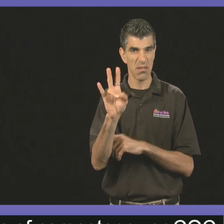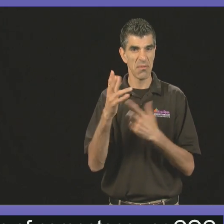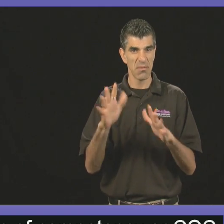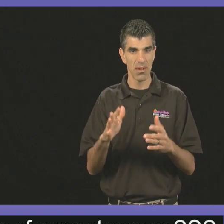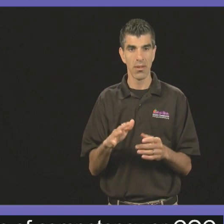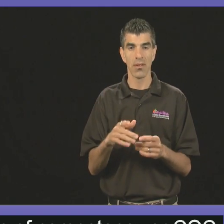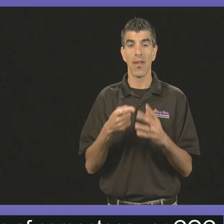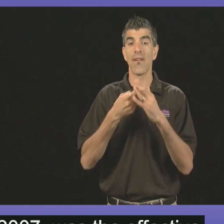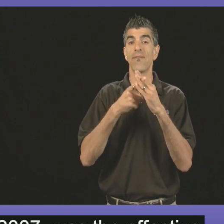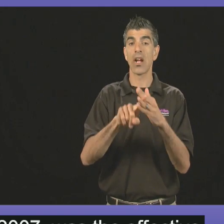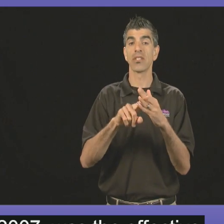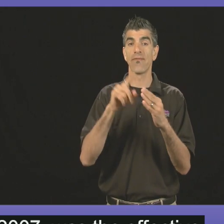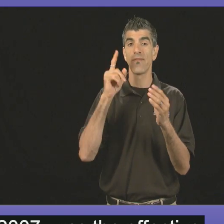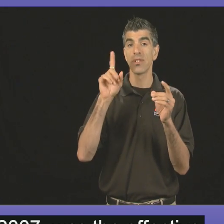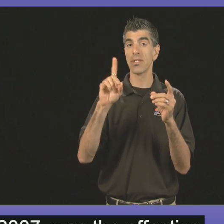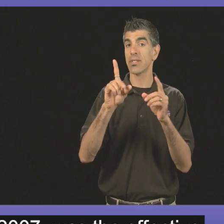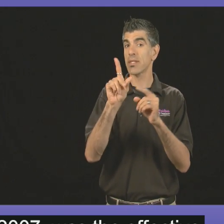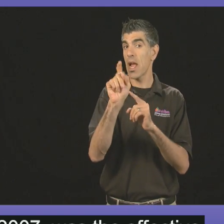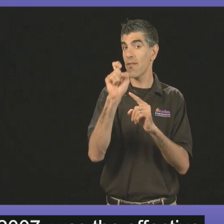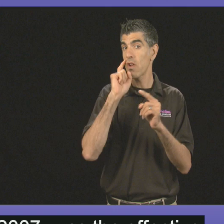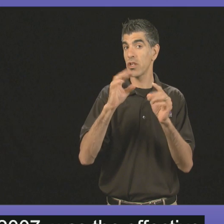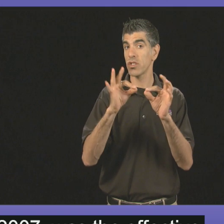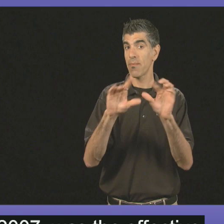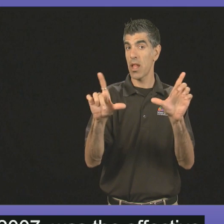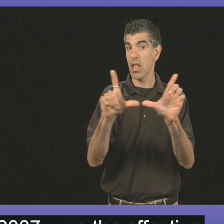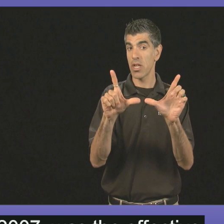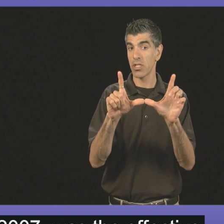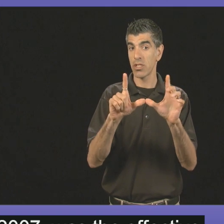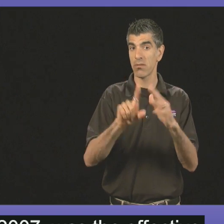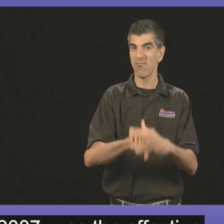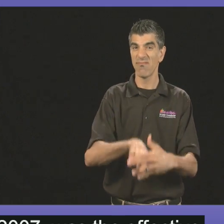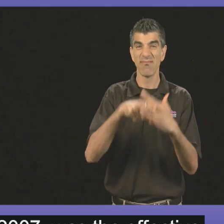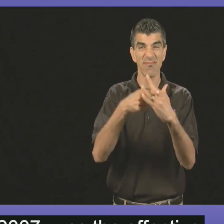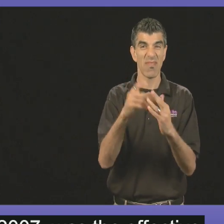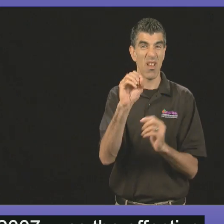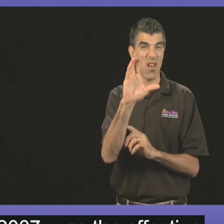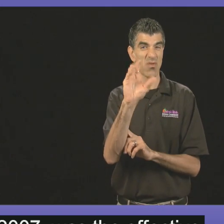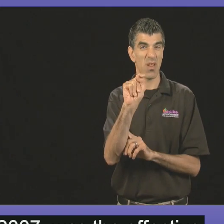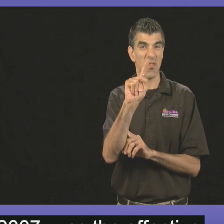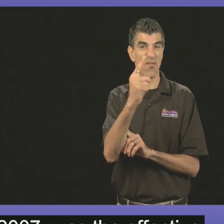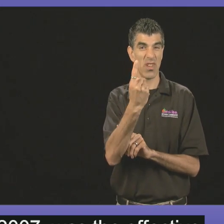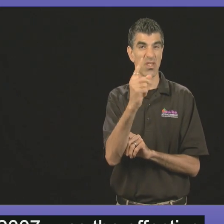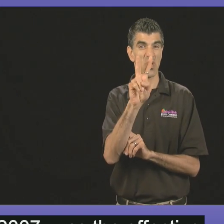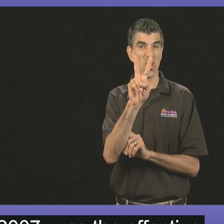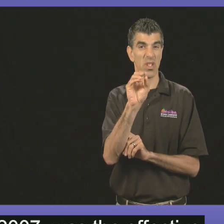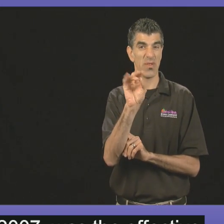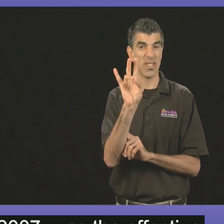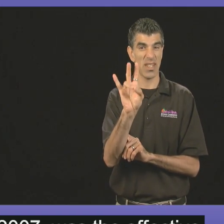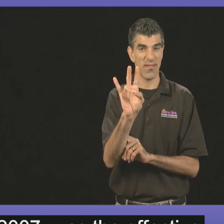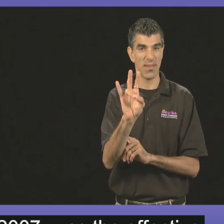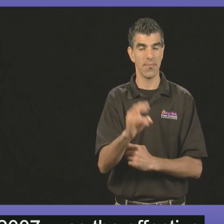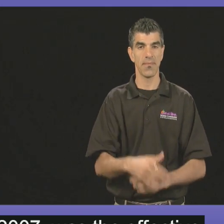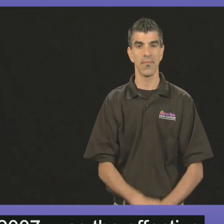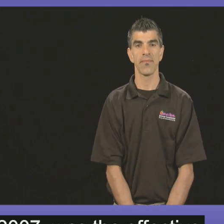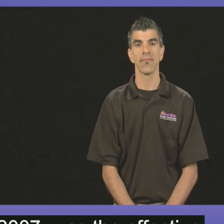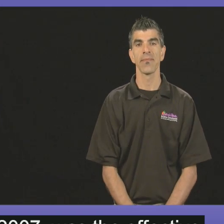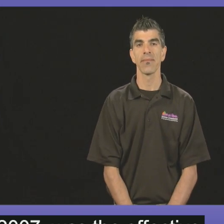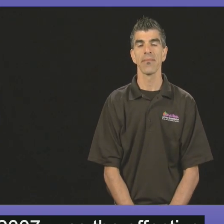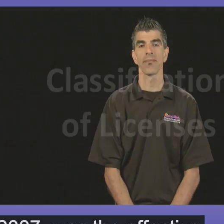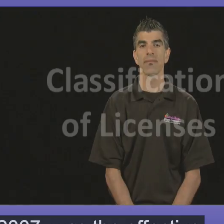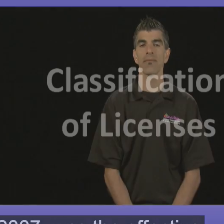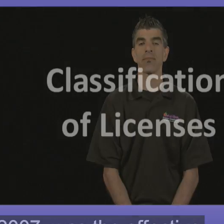2007. October 1st, 2007 was the effective date for interpreter licensure.